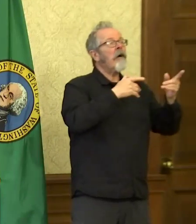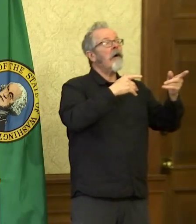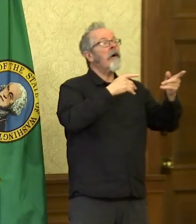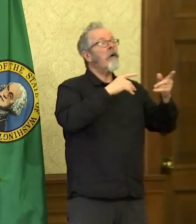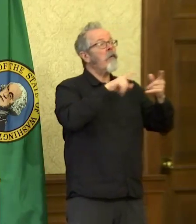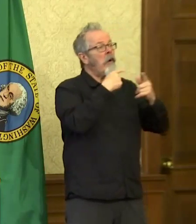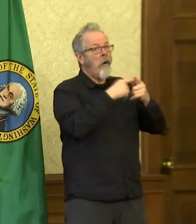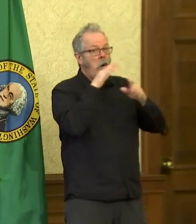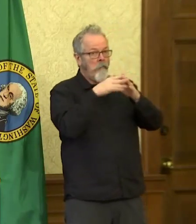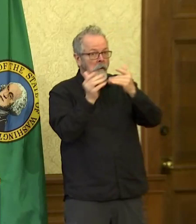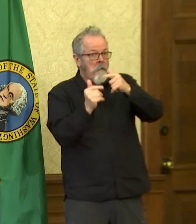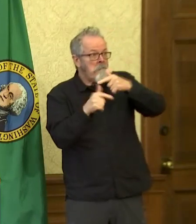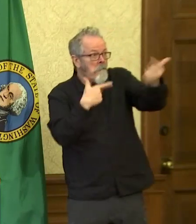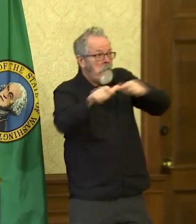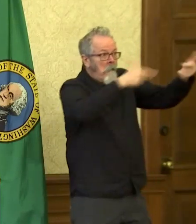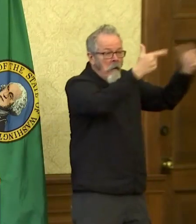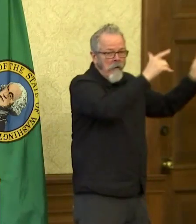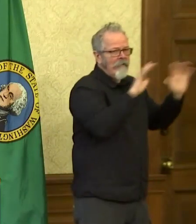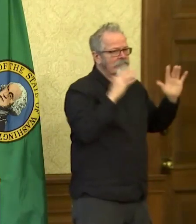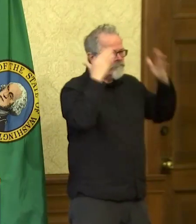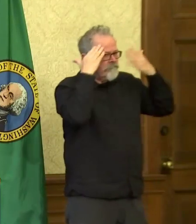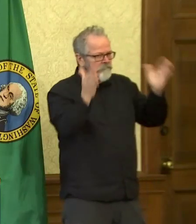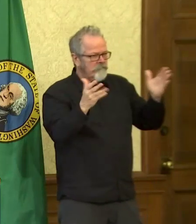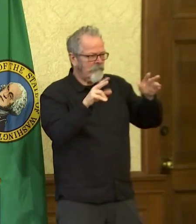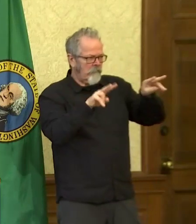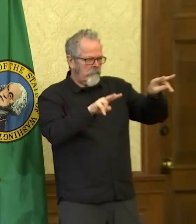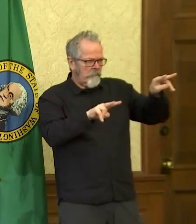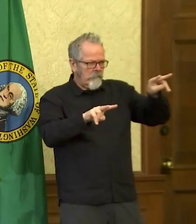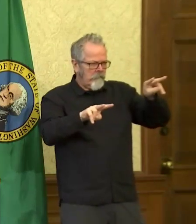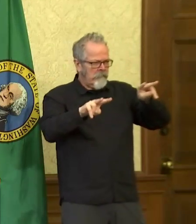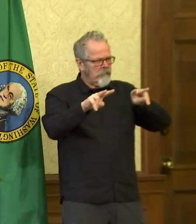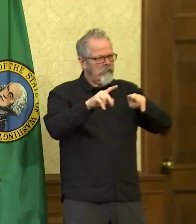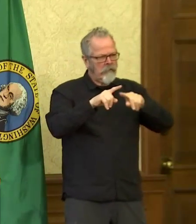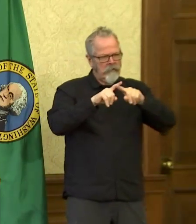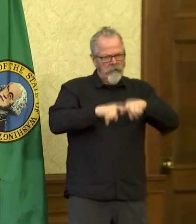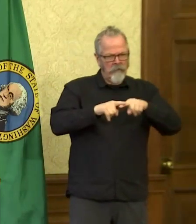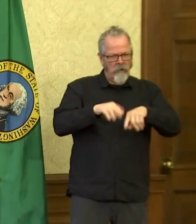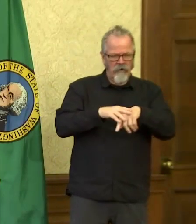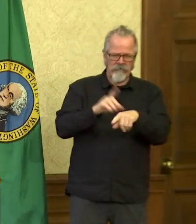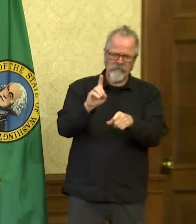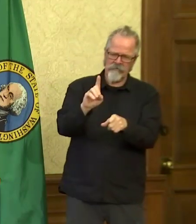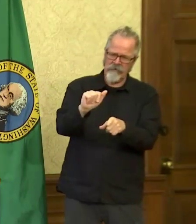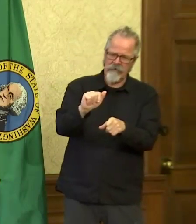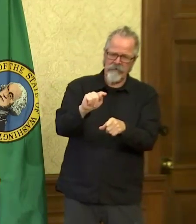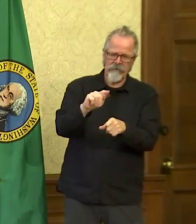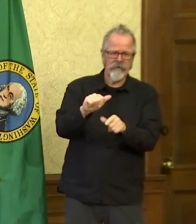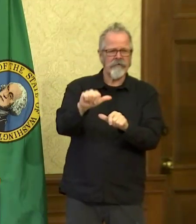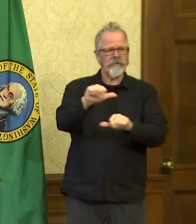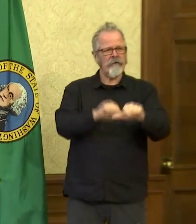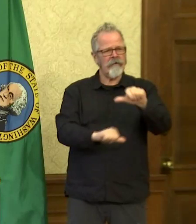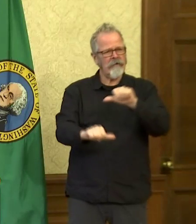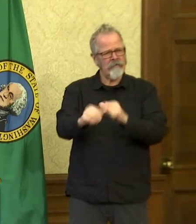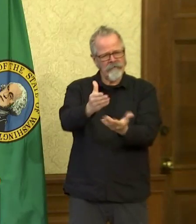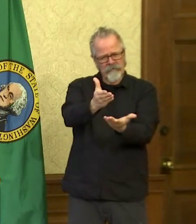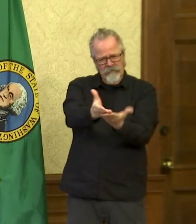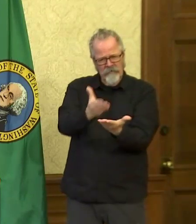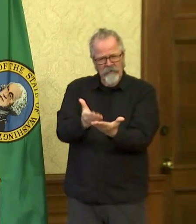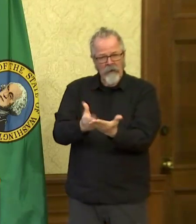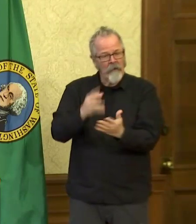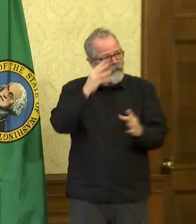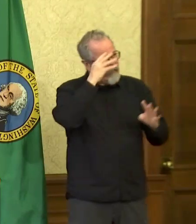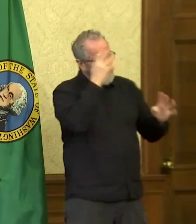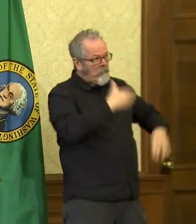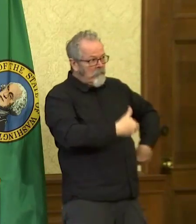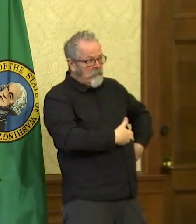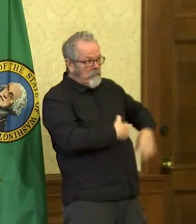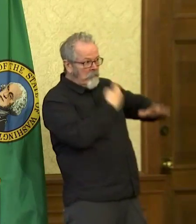on arbitrary dates. We've got to make it on real data. So I want to reiterate that the day of reopening our whole